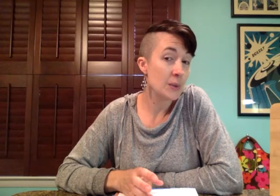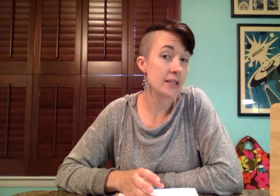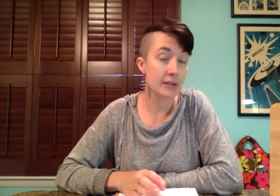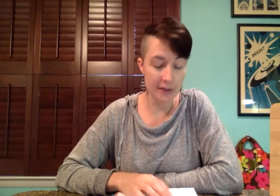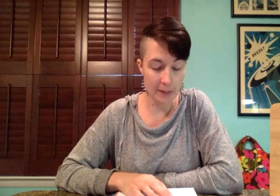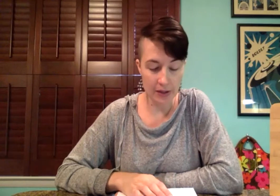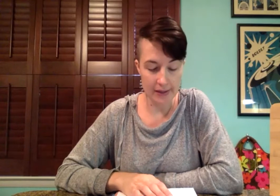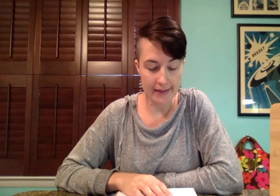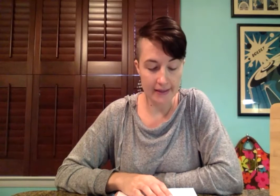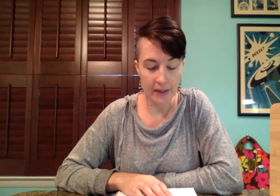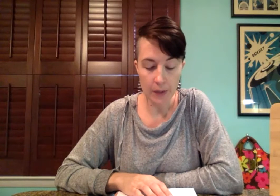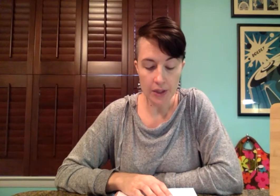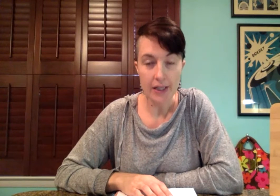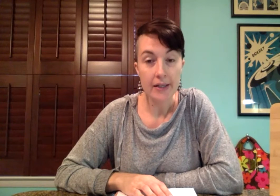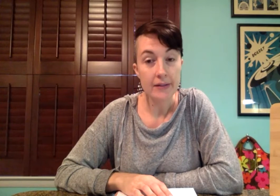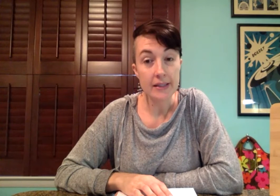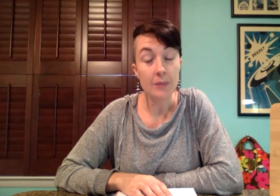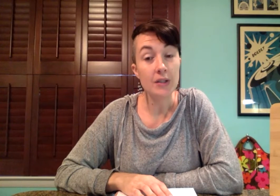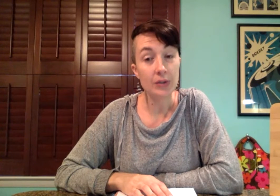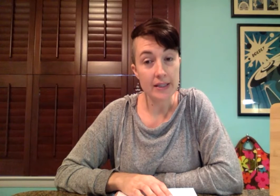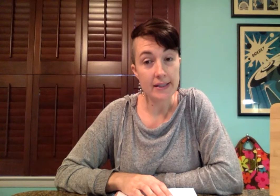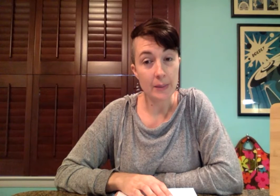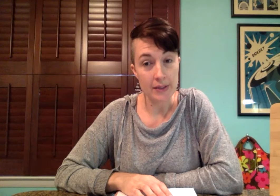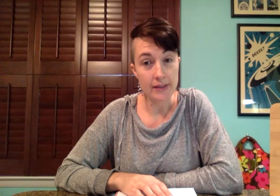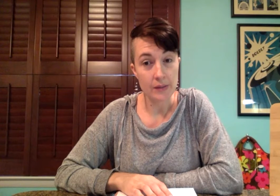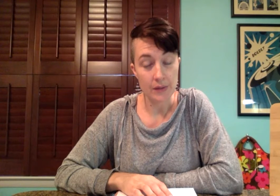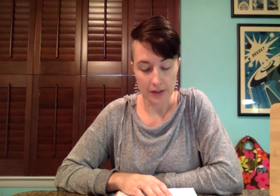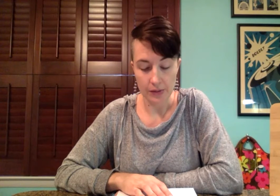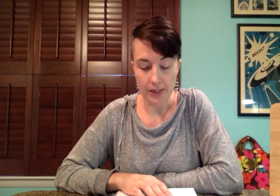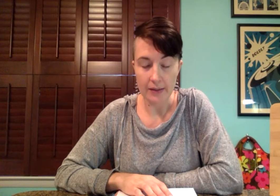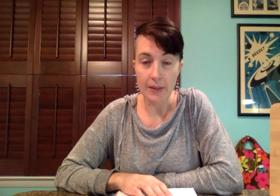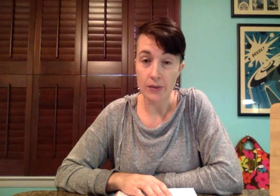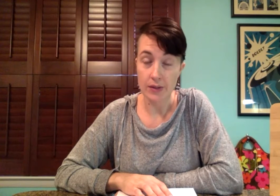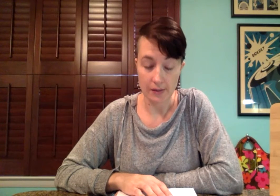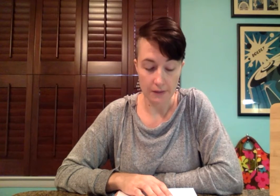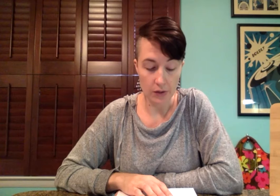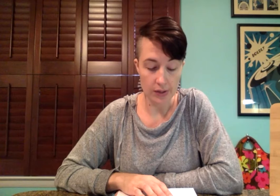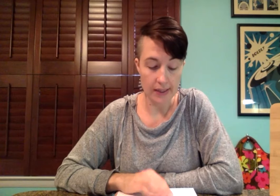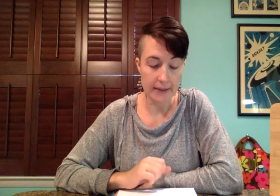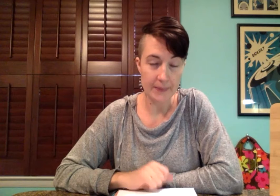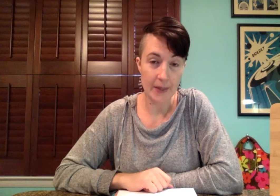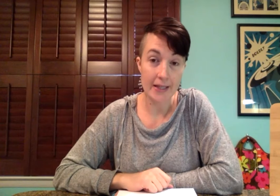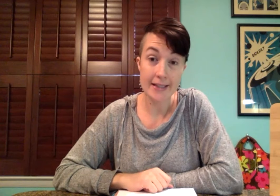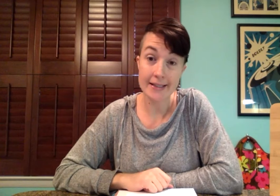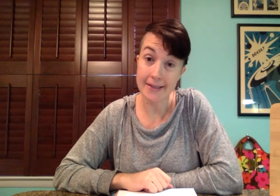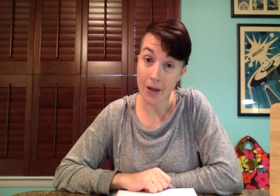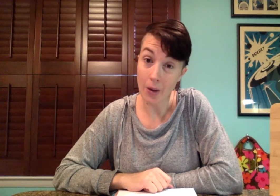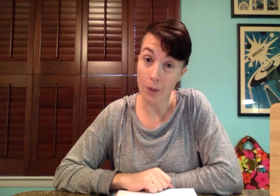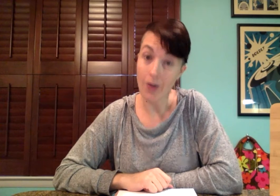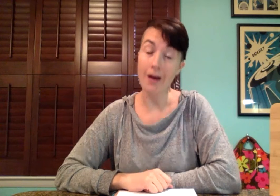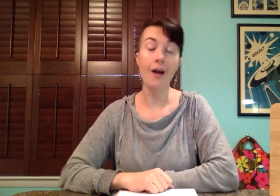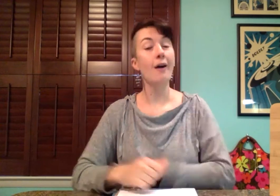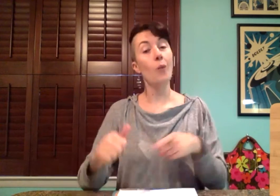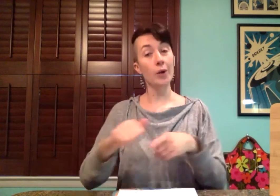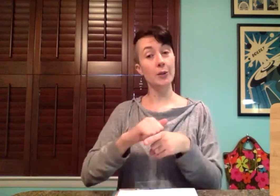to learn American Sign Language, this can be a great stepping stone to get them interested in future study. So we're going